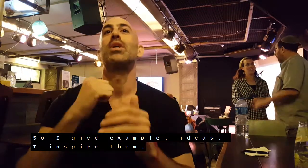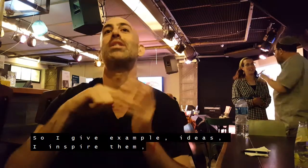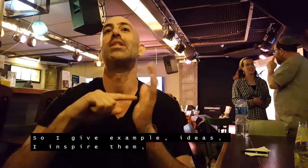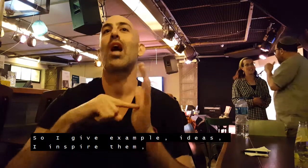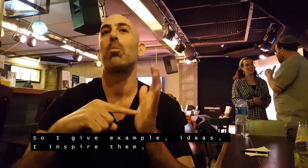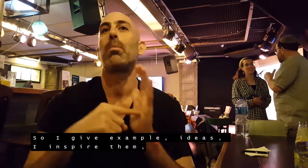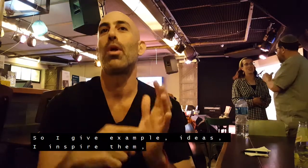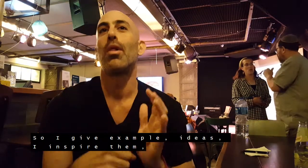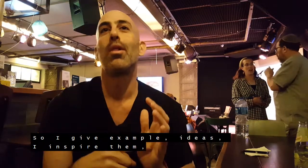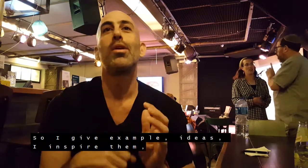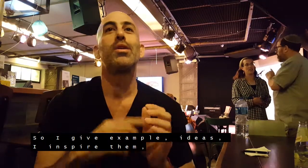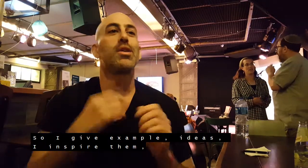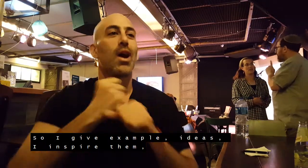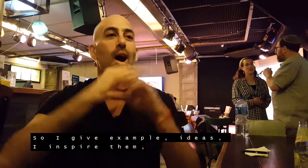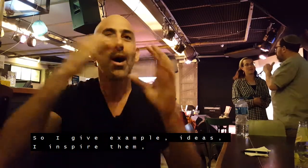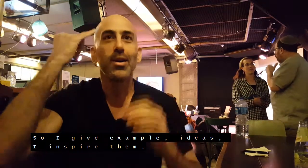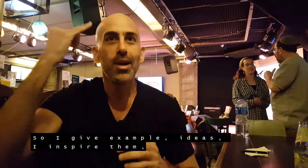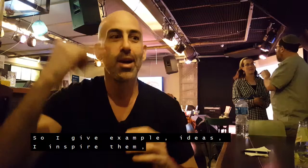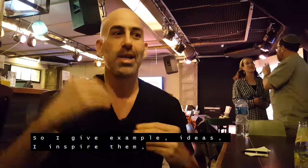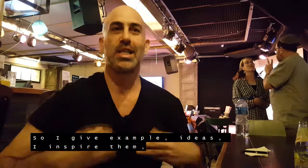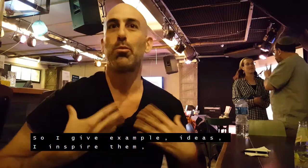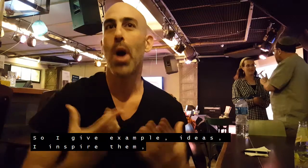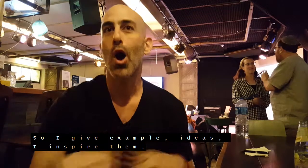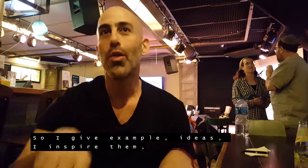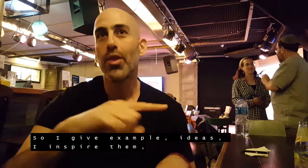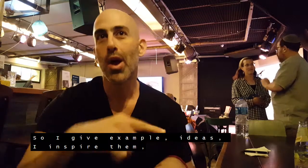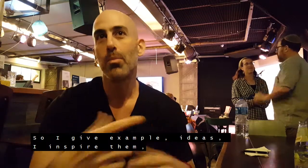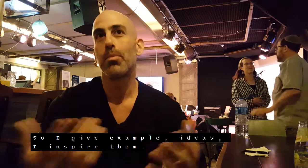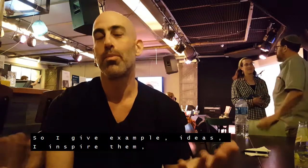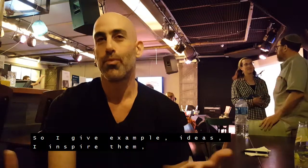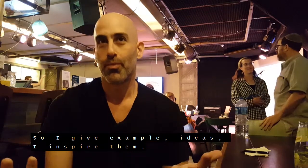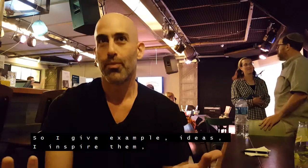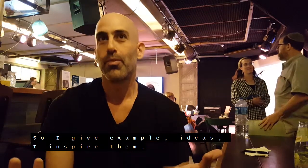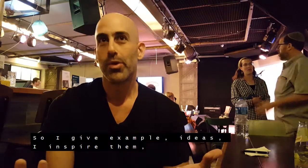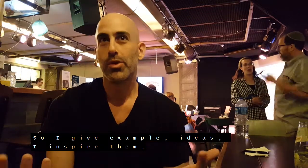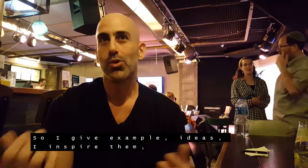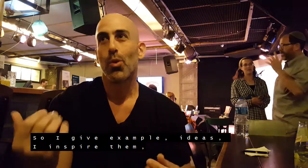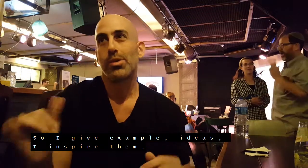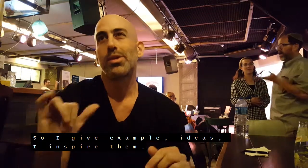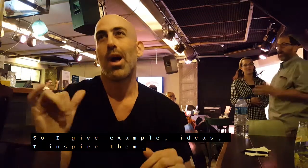So I give them an example. I am an example, ideas, I inspire them.